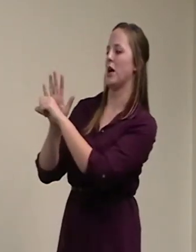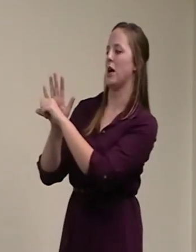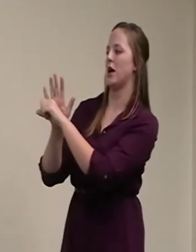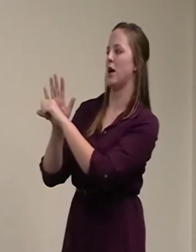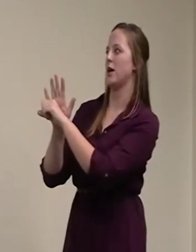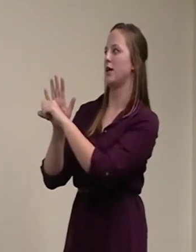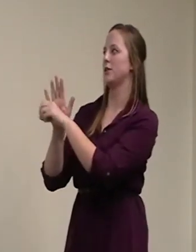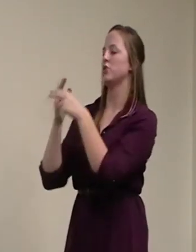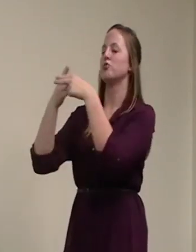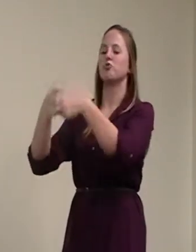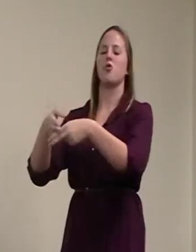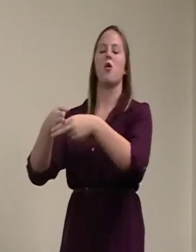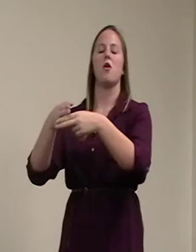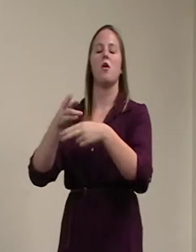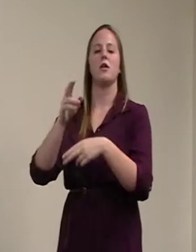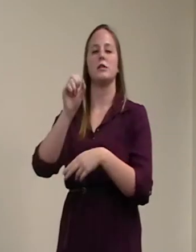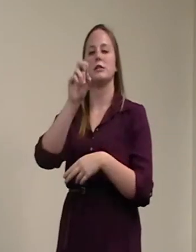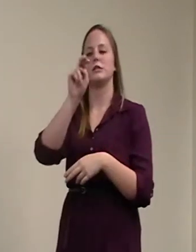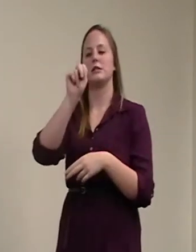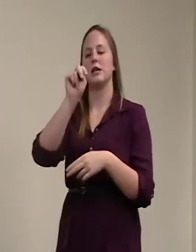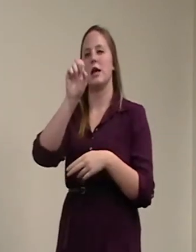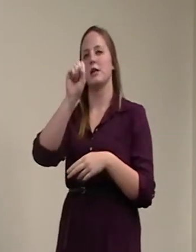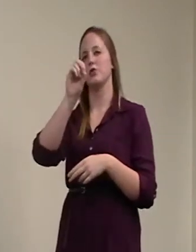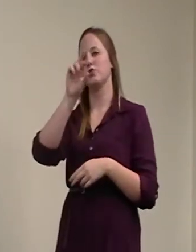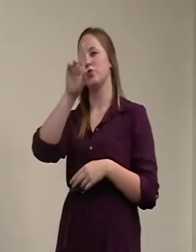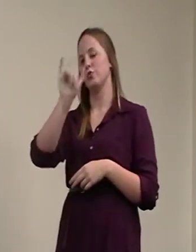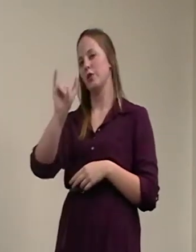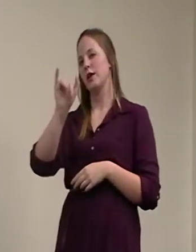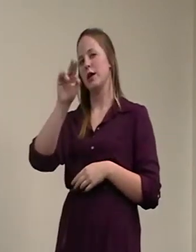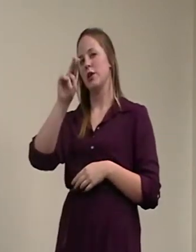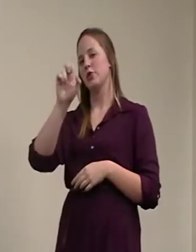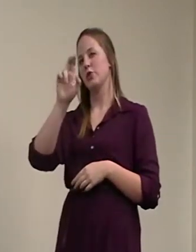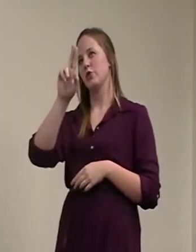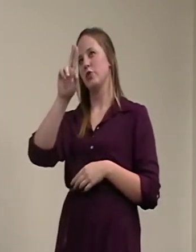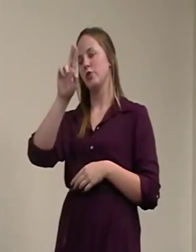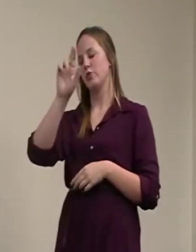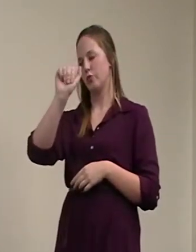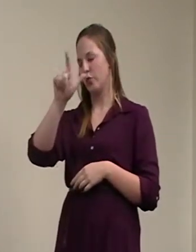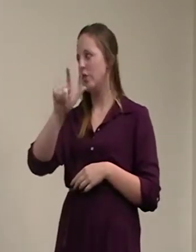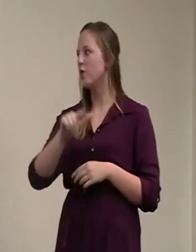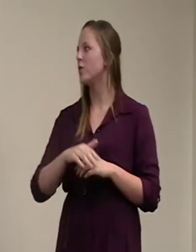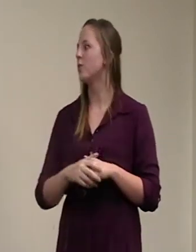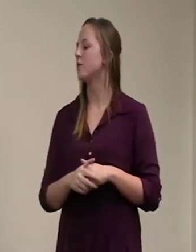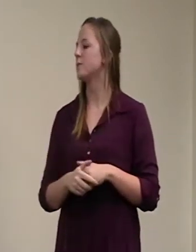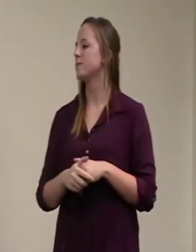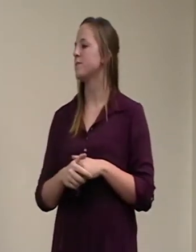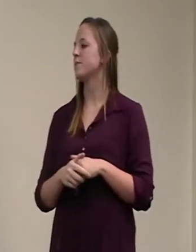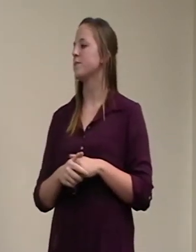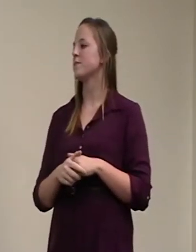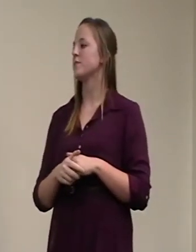neural portion of the ear. So if you have a hearing loss there, it's called a sensory neural hearing